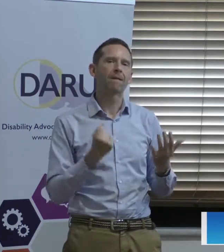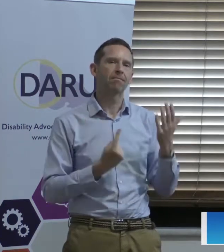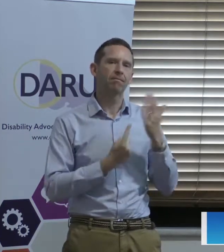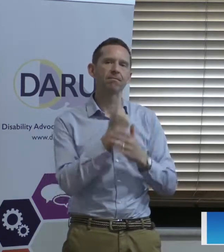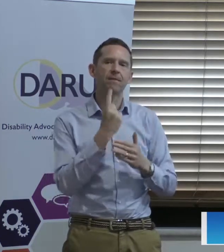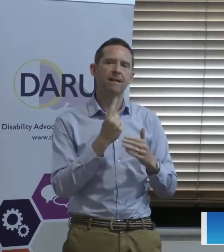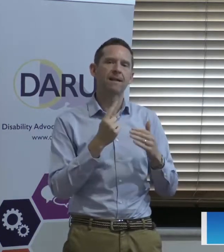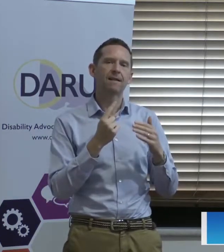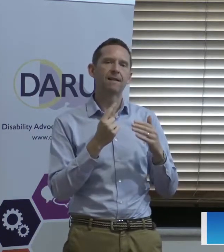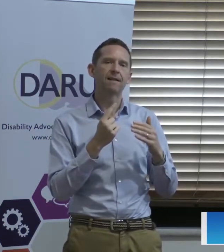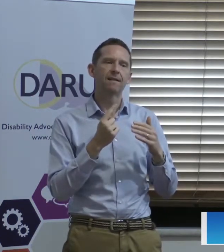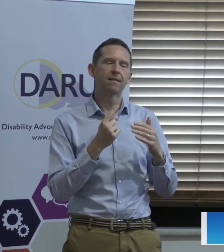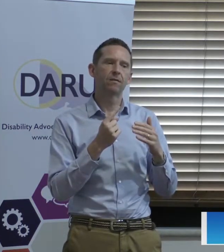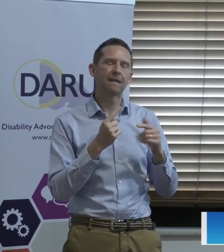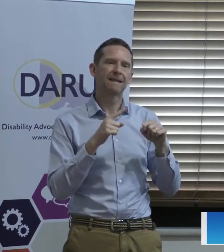good